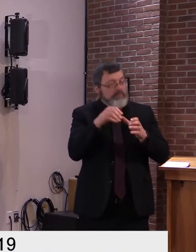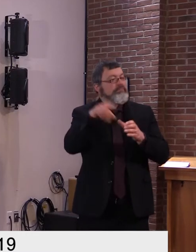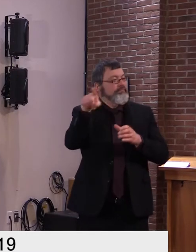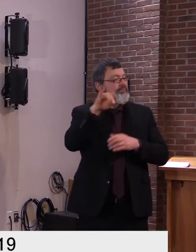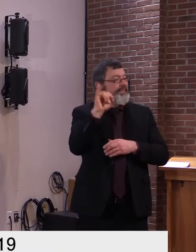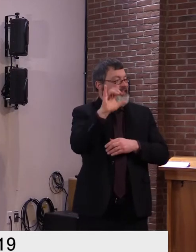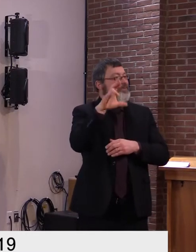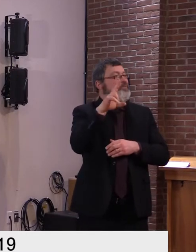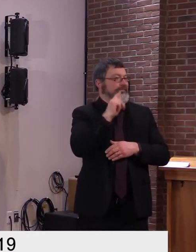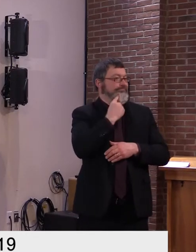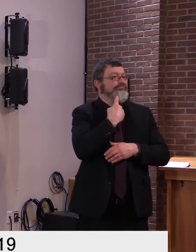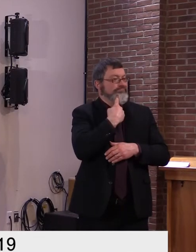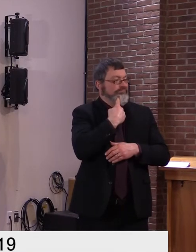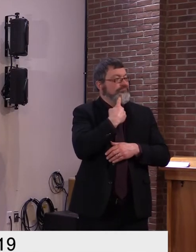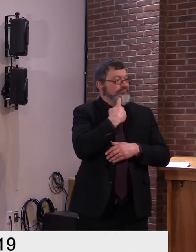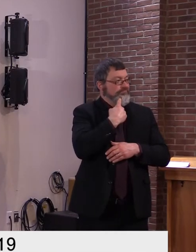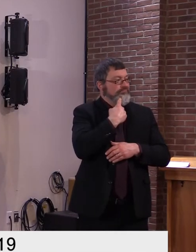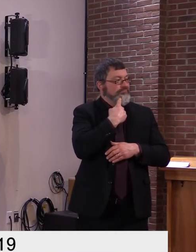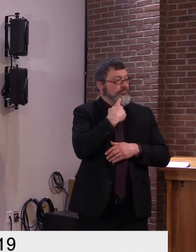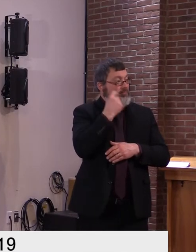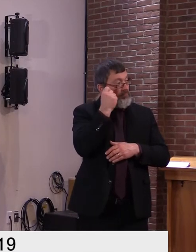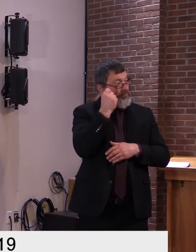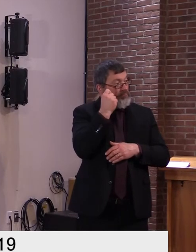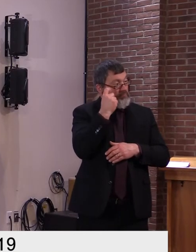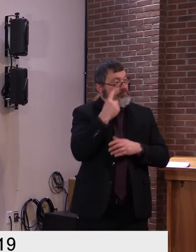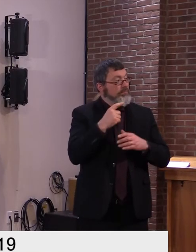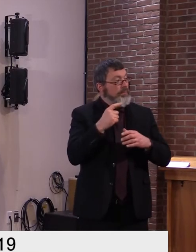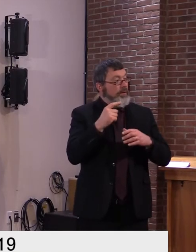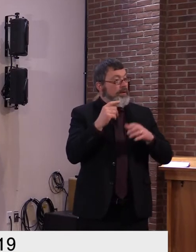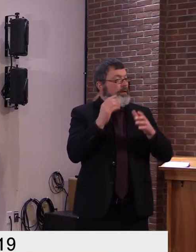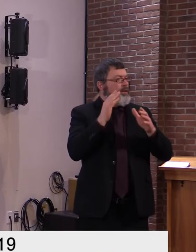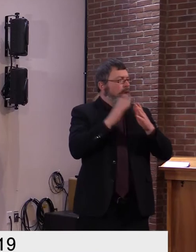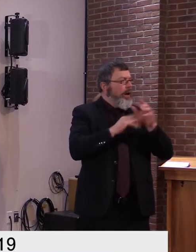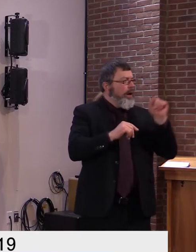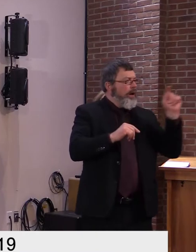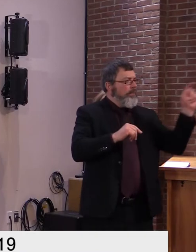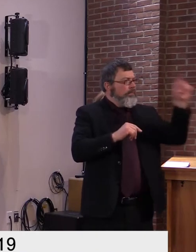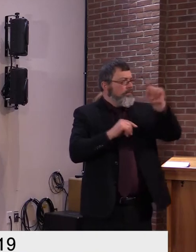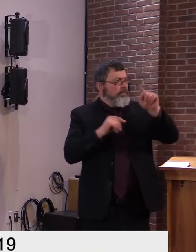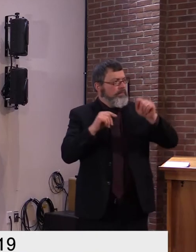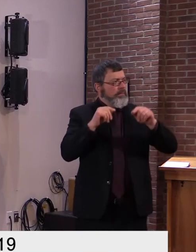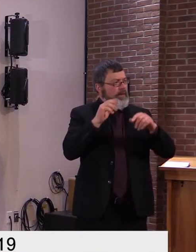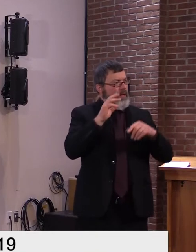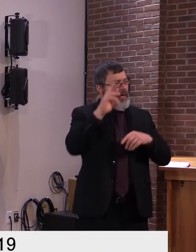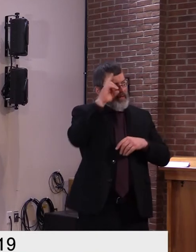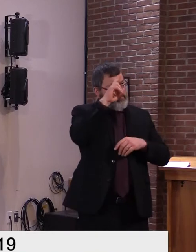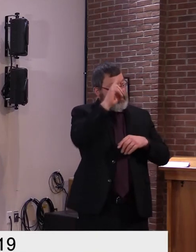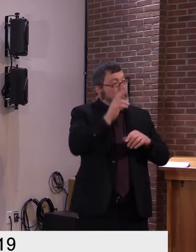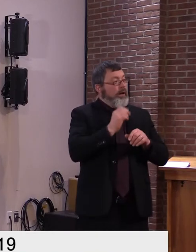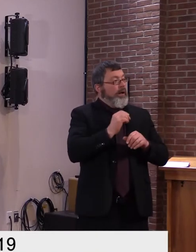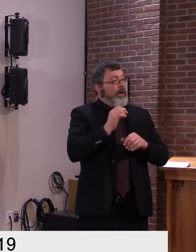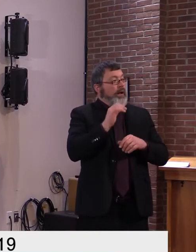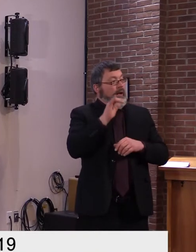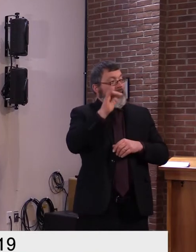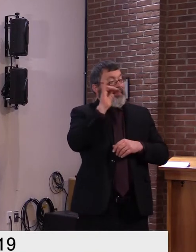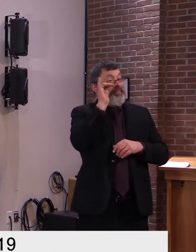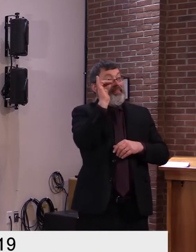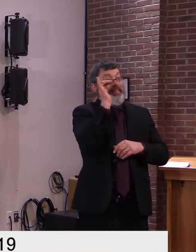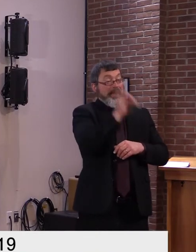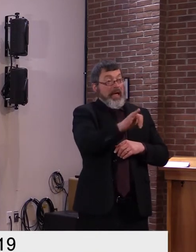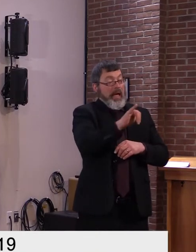are using the ICU room as a more isolation room setting, and the patient is actually not needing